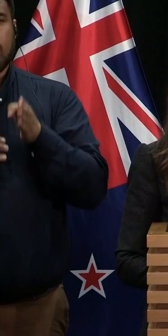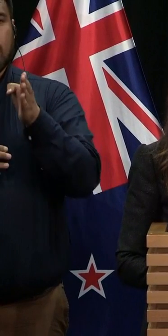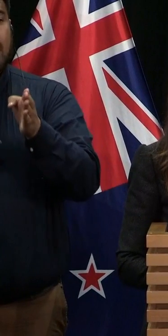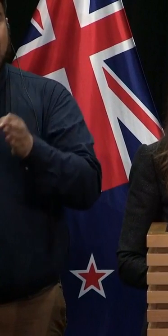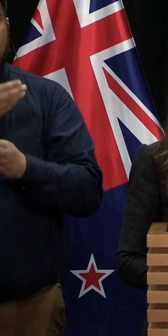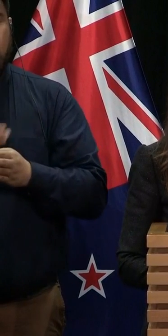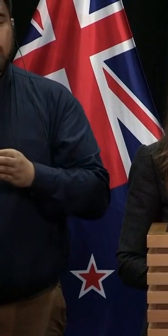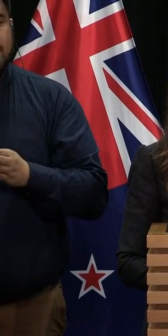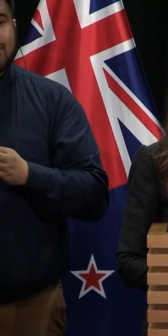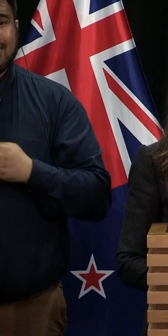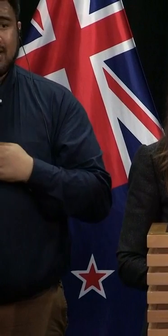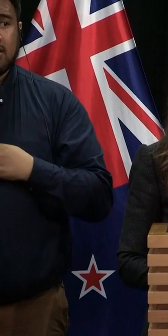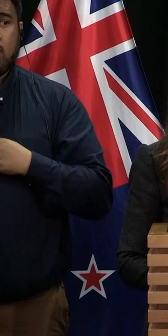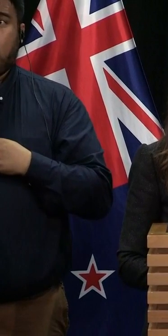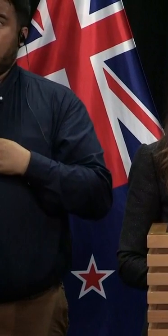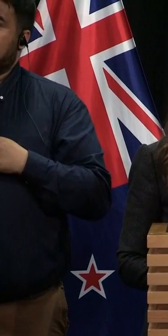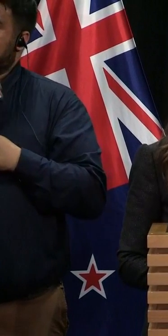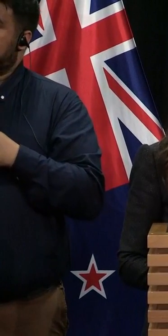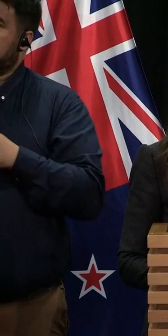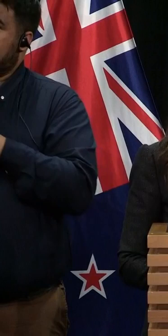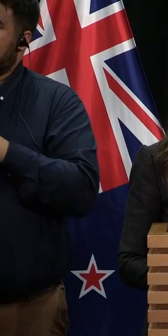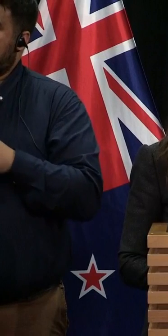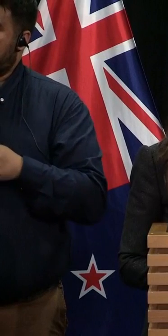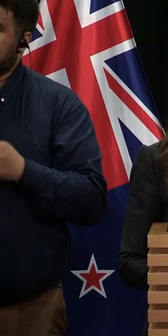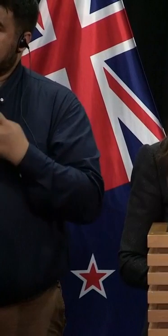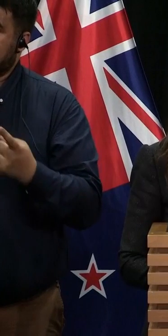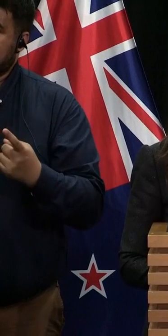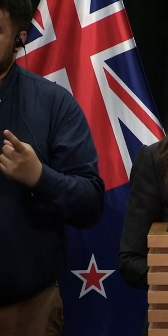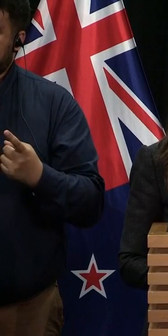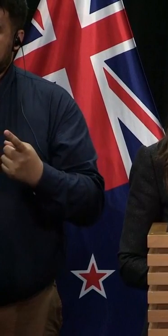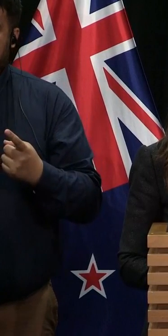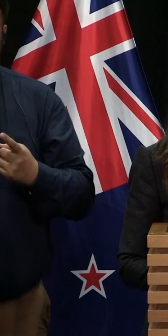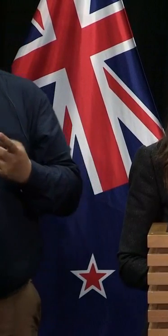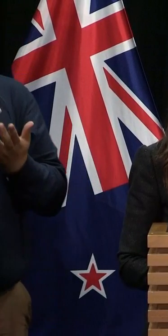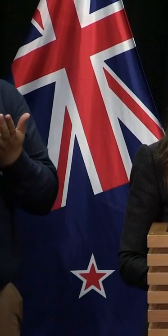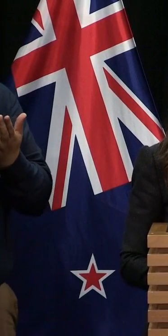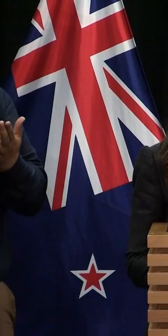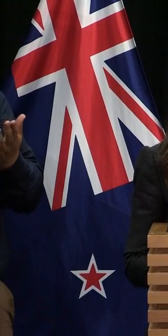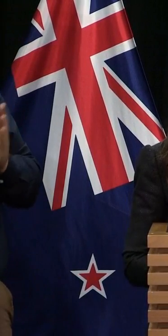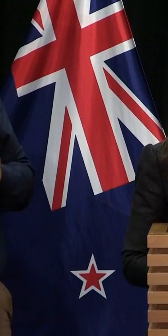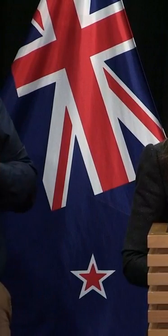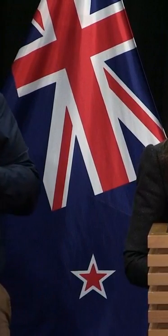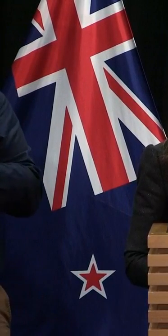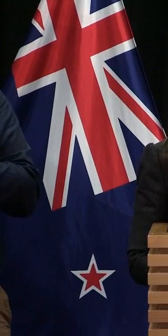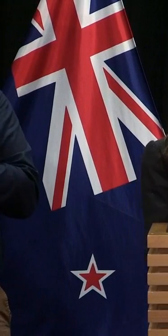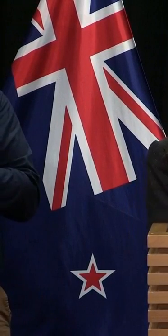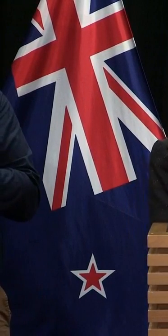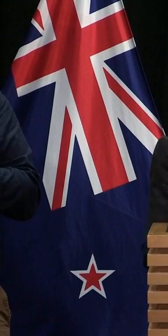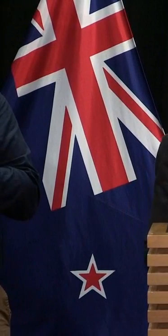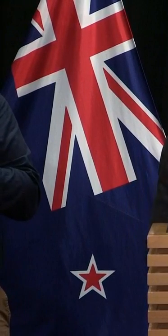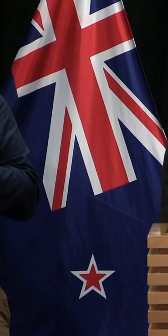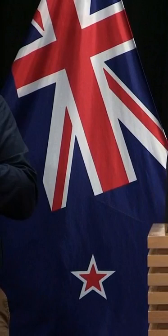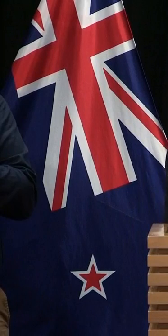calls for it, is the government willing to apologise? If the inquiry calls for it, yes, absolutely. But our view has always been